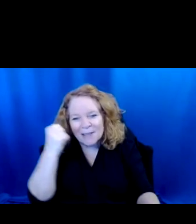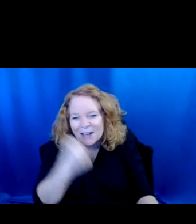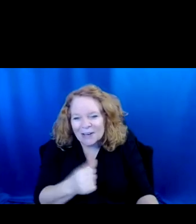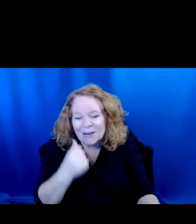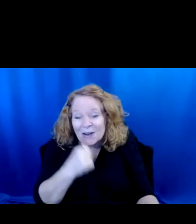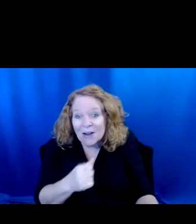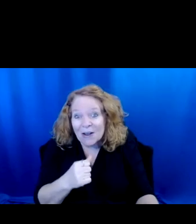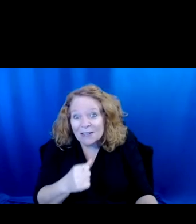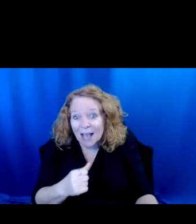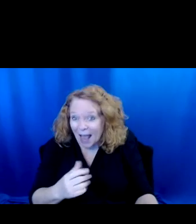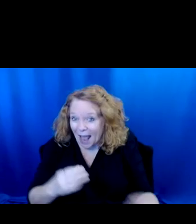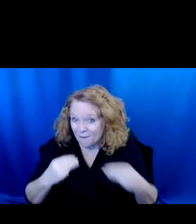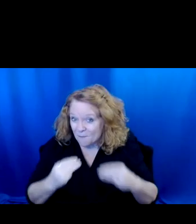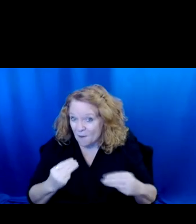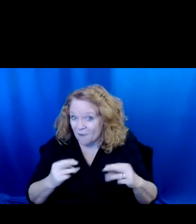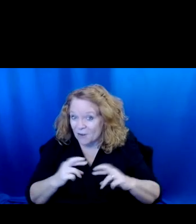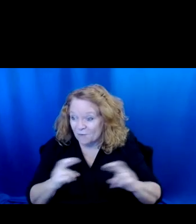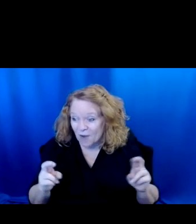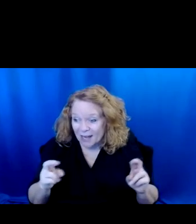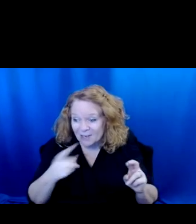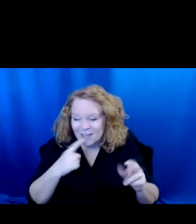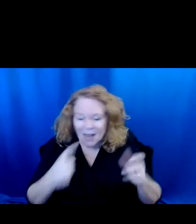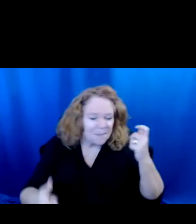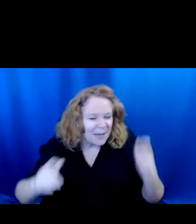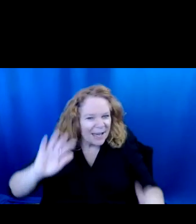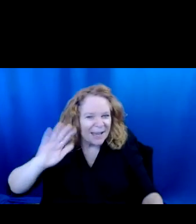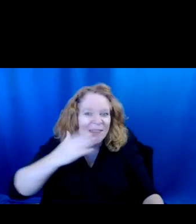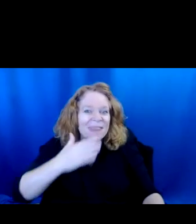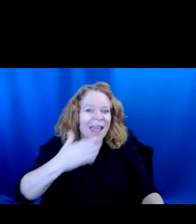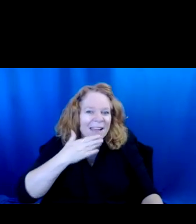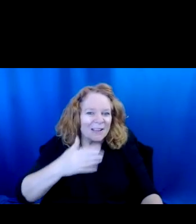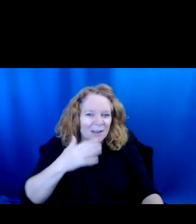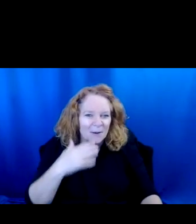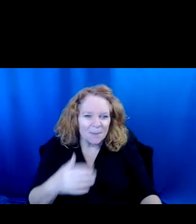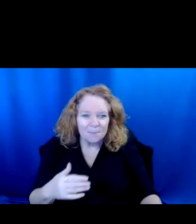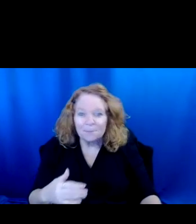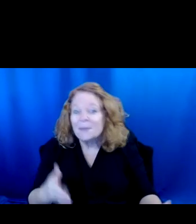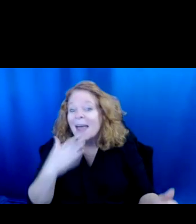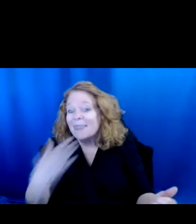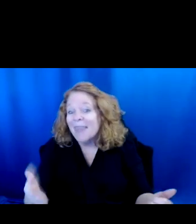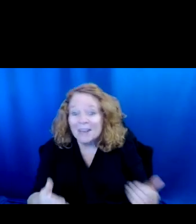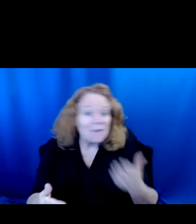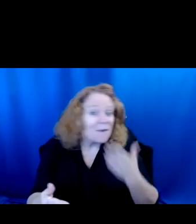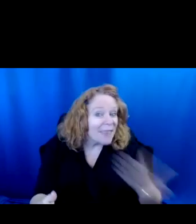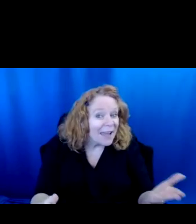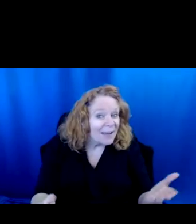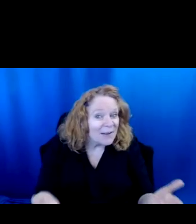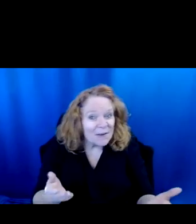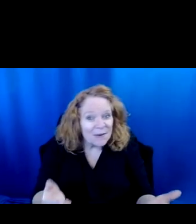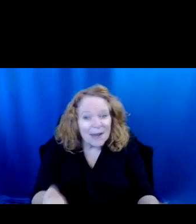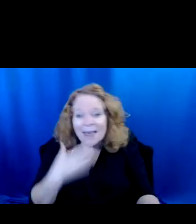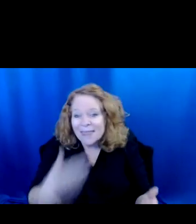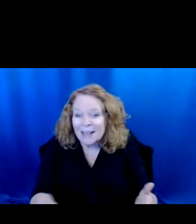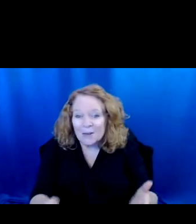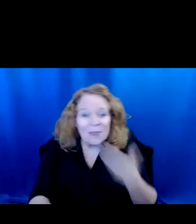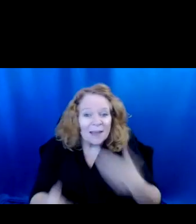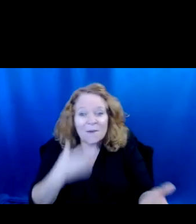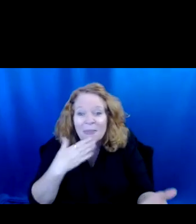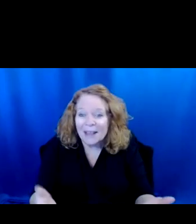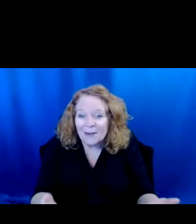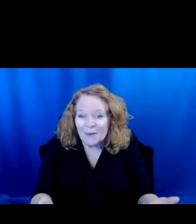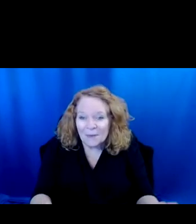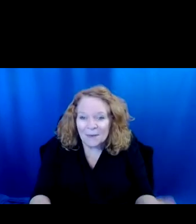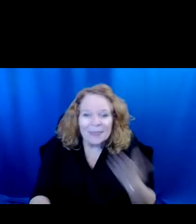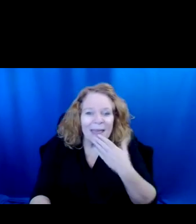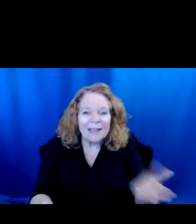Get Marvin ready. Let's say a big thank you and appreciation. Thank you, thank you, thank you. Thank you, thank you, thank